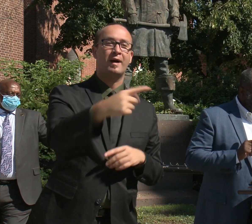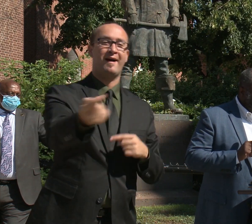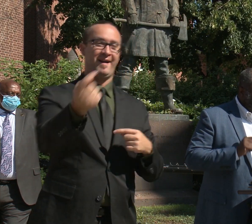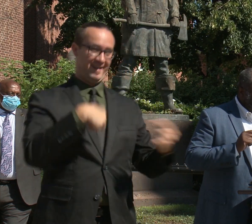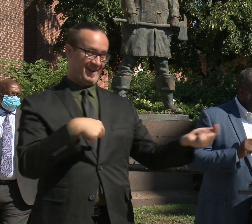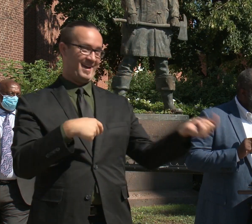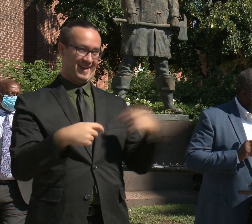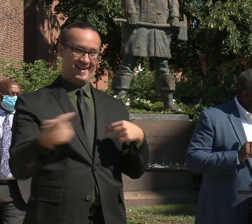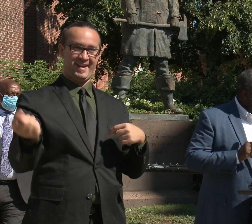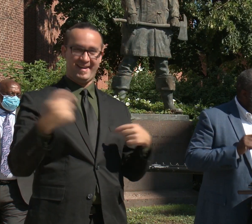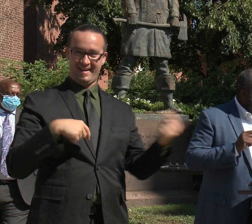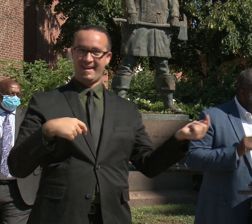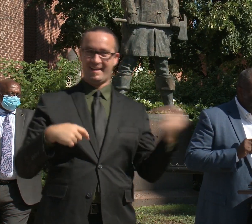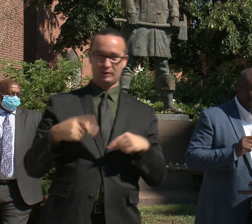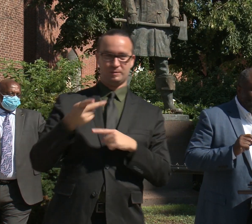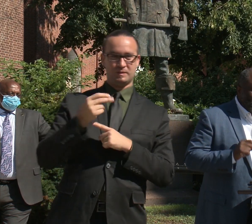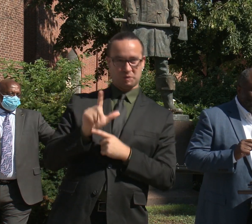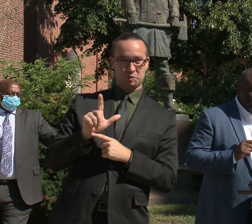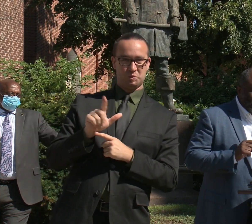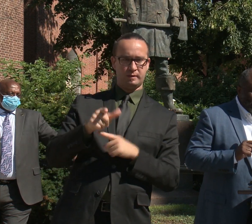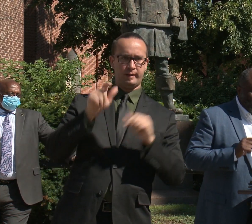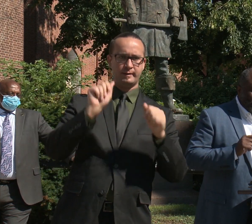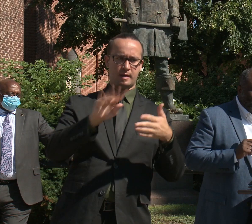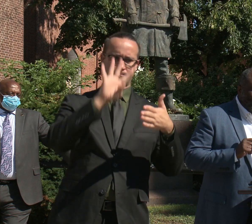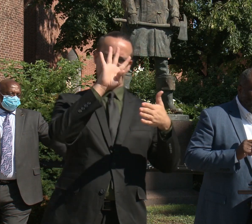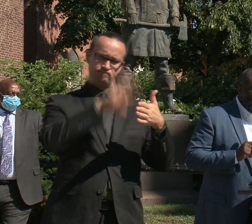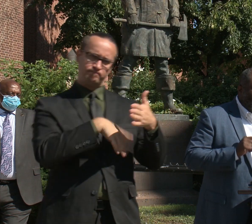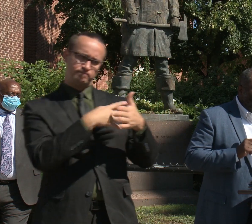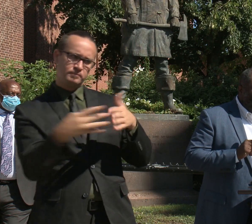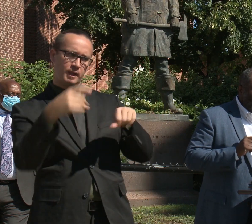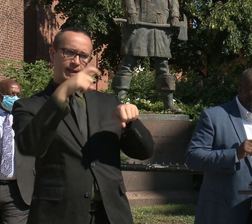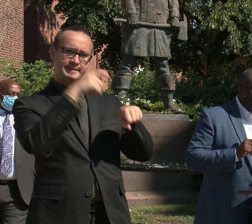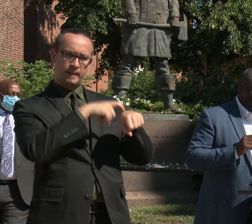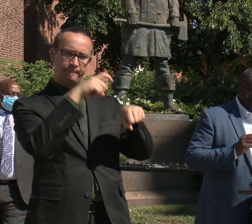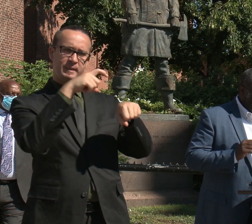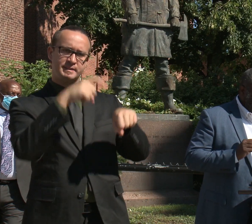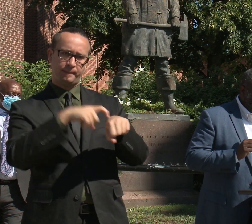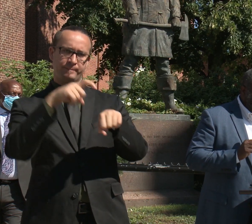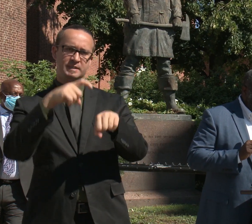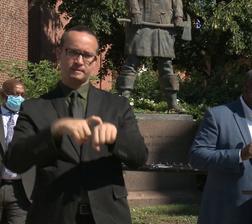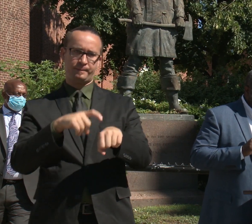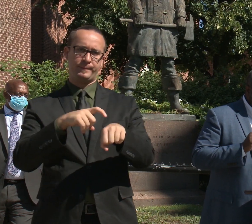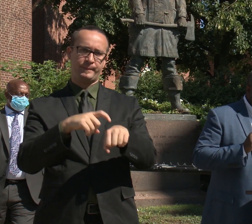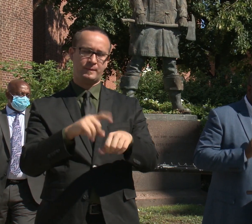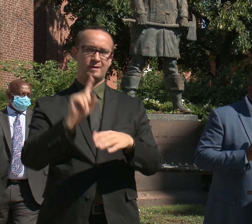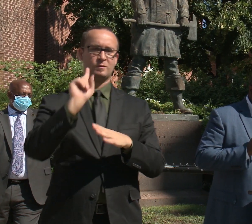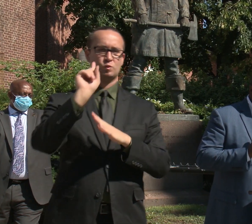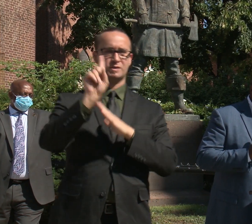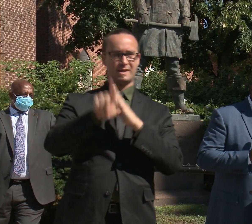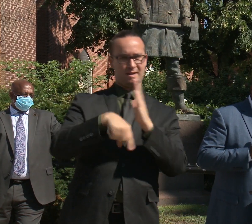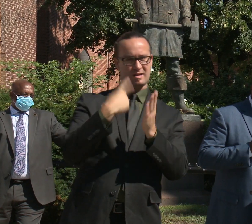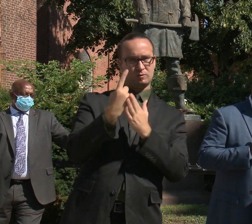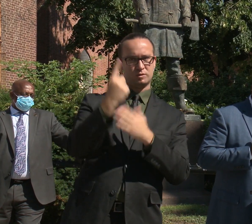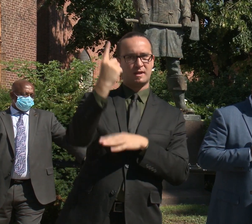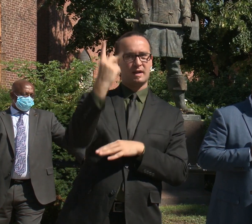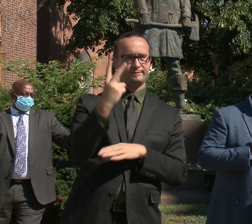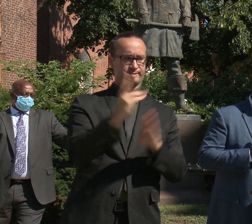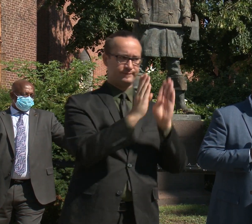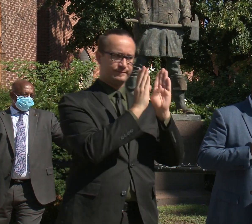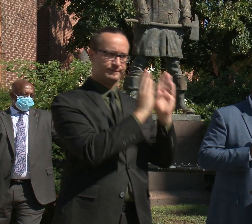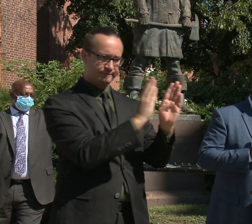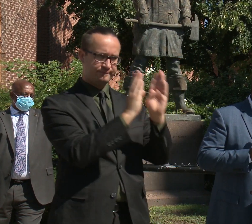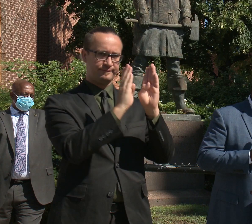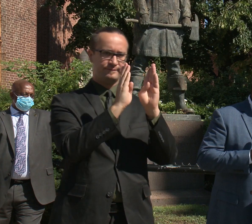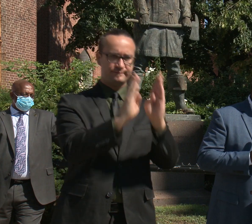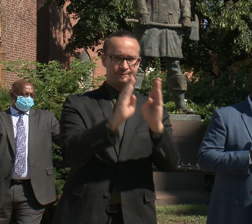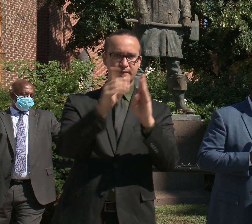start registering for a time slot to swim in our pools. Our pools will be in 1.5 hour increments. It is important to stress that they will not be